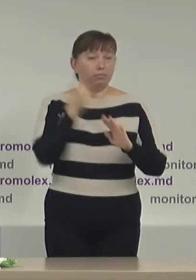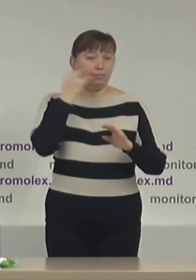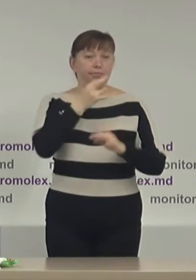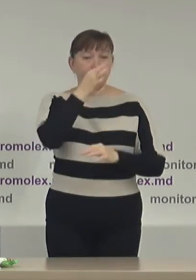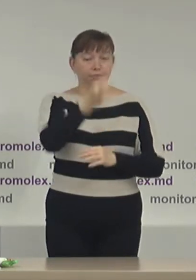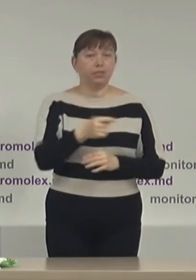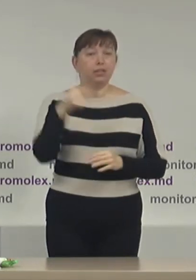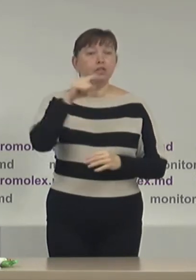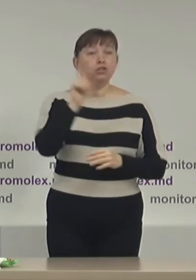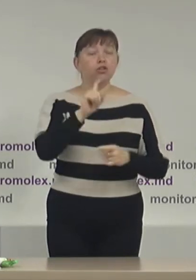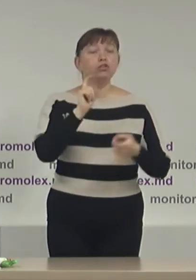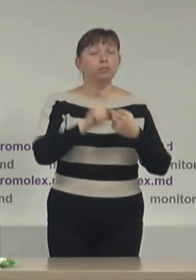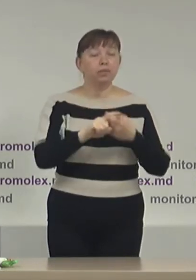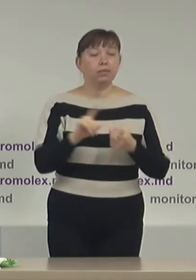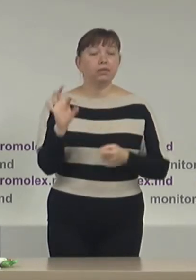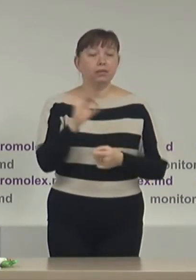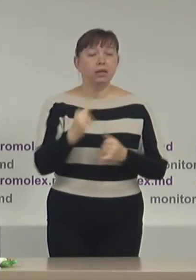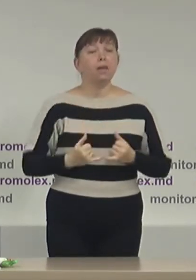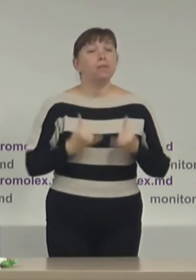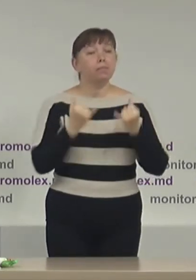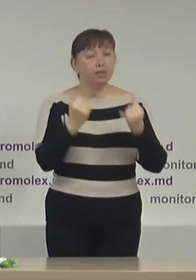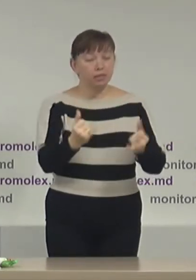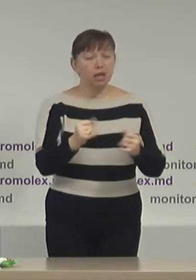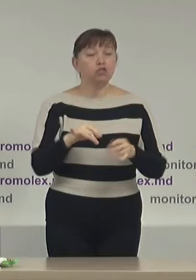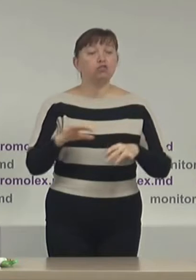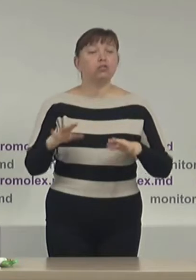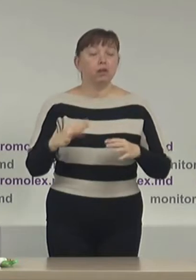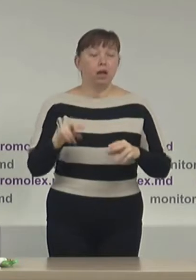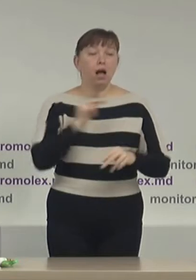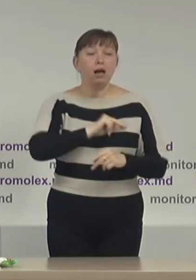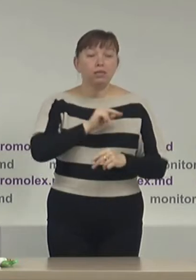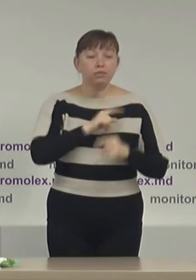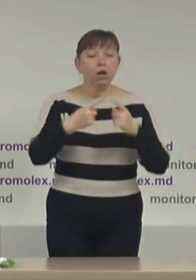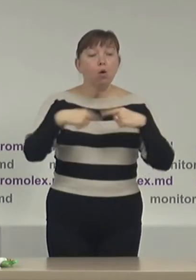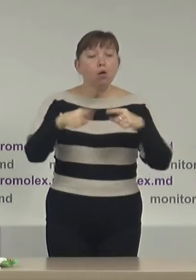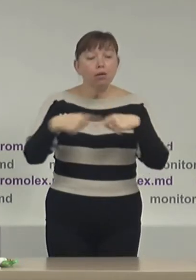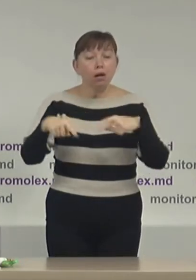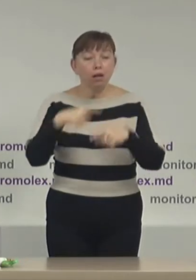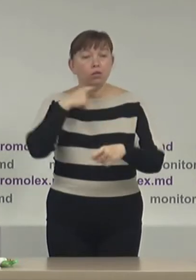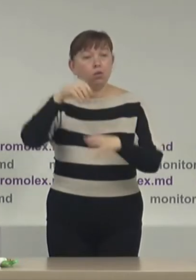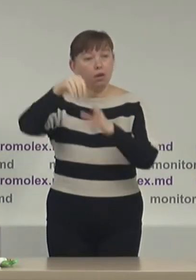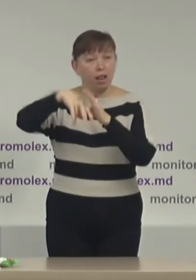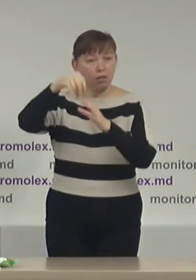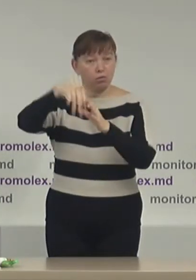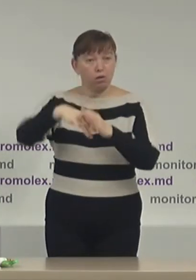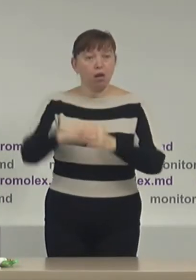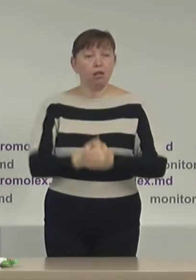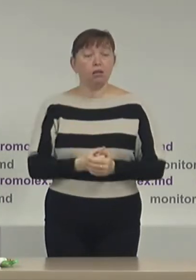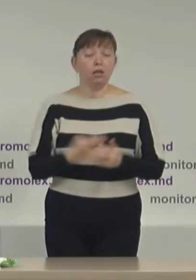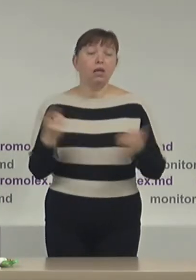decided that there will be a second round. As for the activity of the electoral bodies,